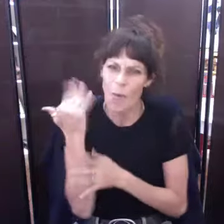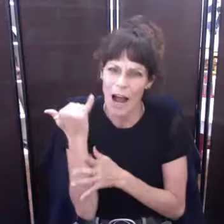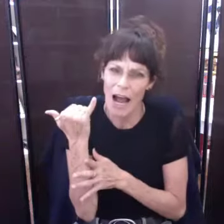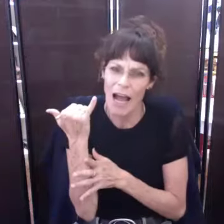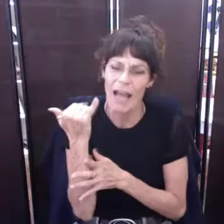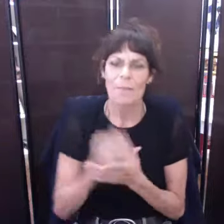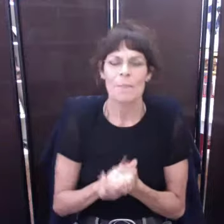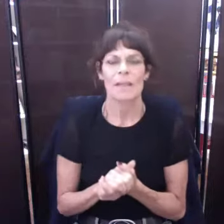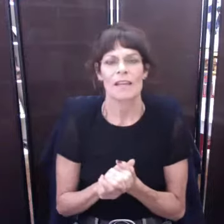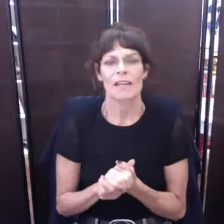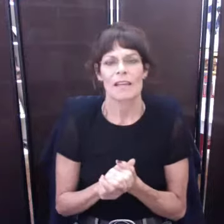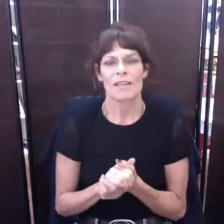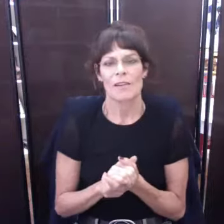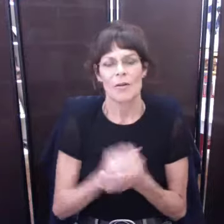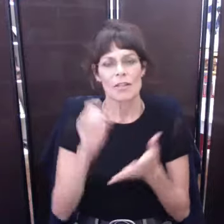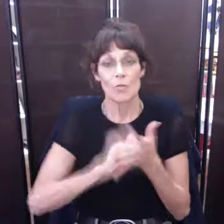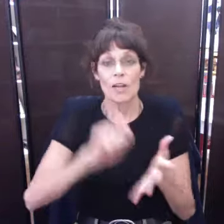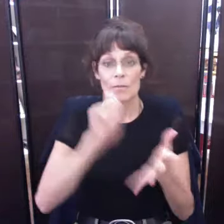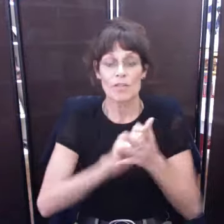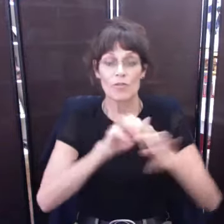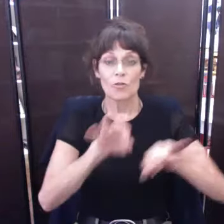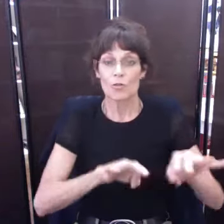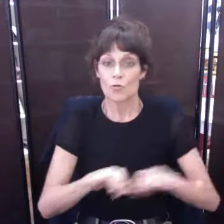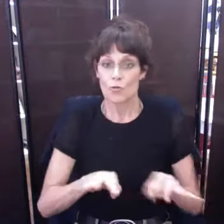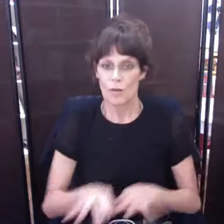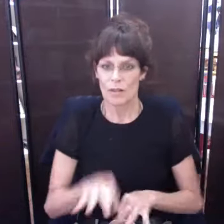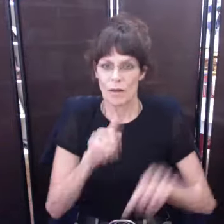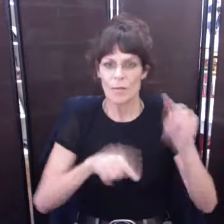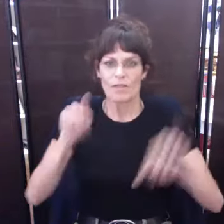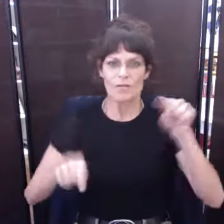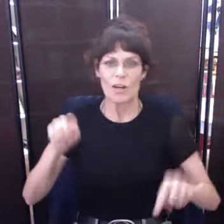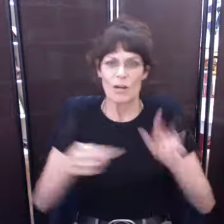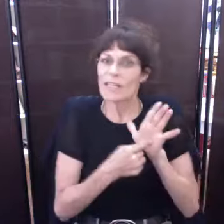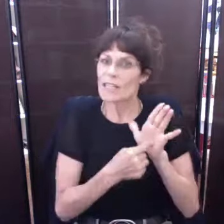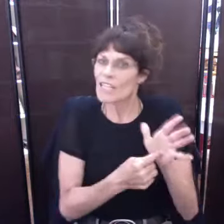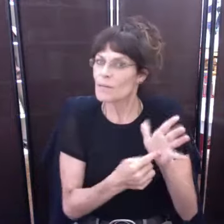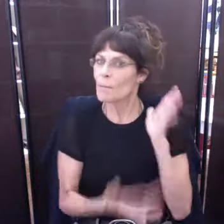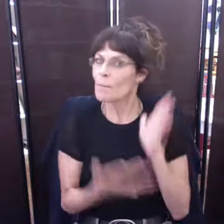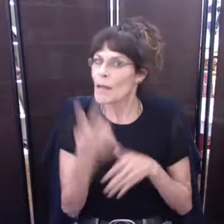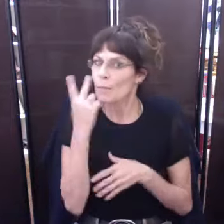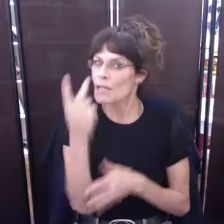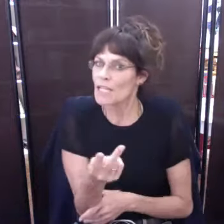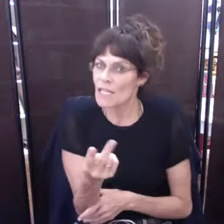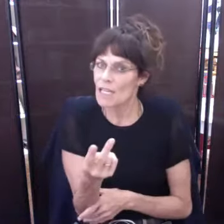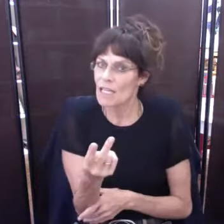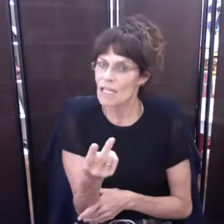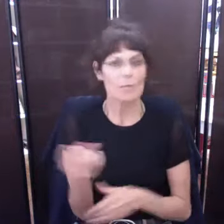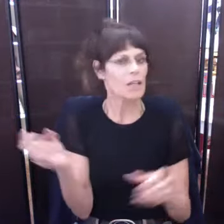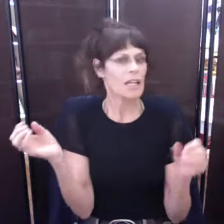this well-written description of these different symptoms that we may see. But he has no definition of the